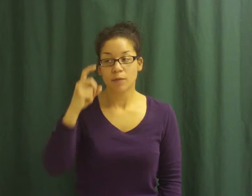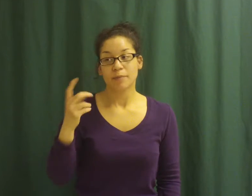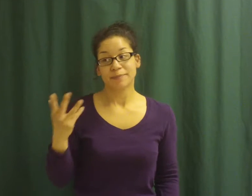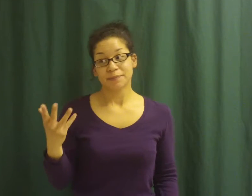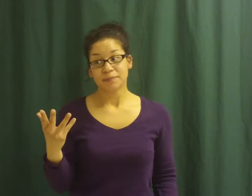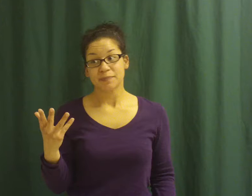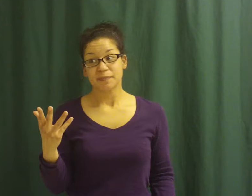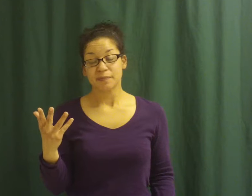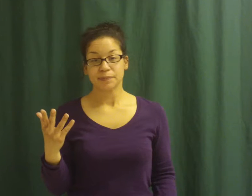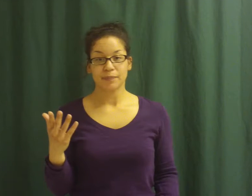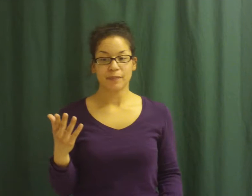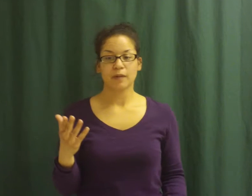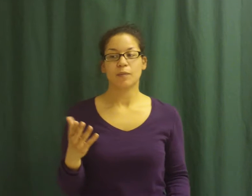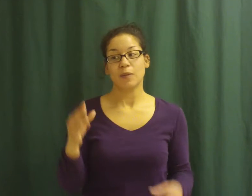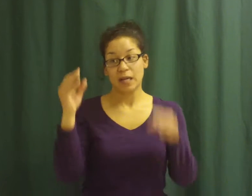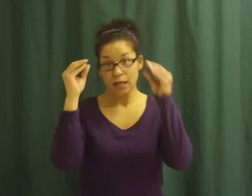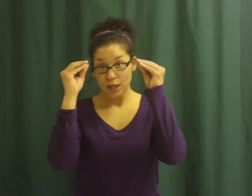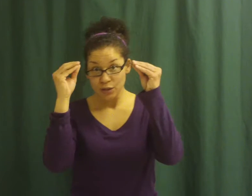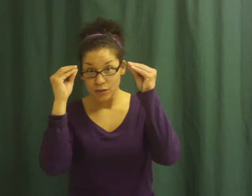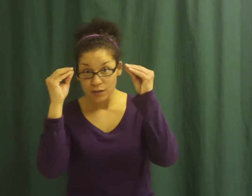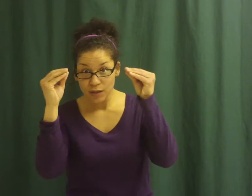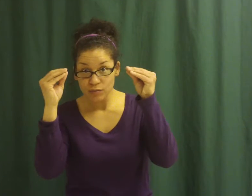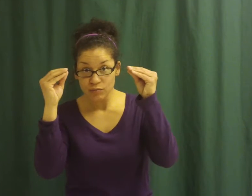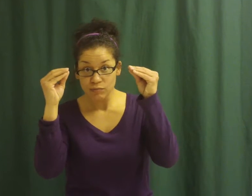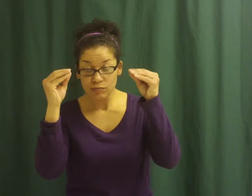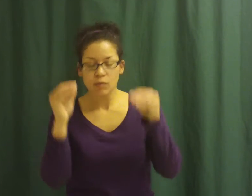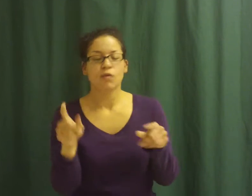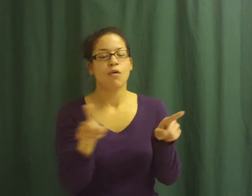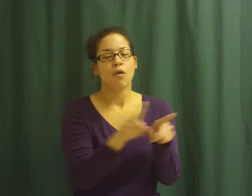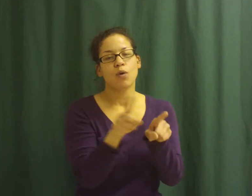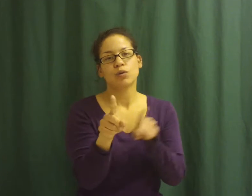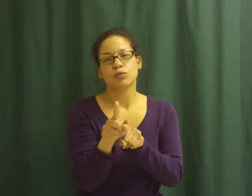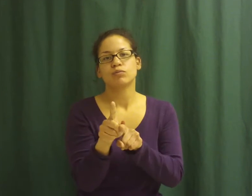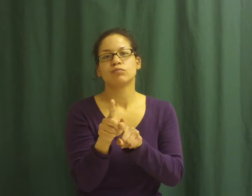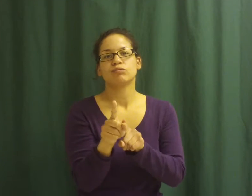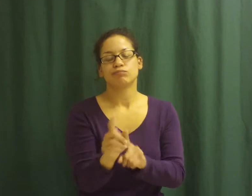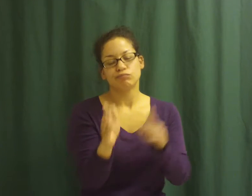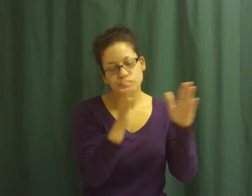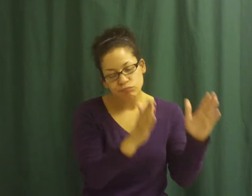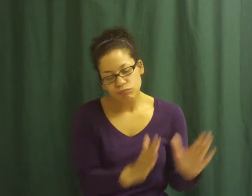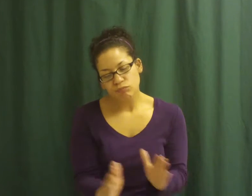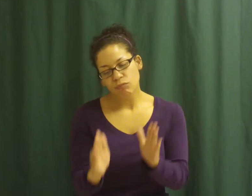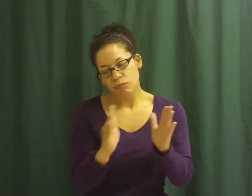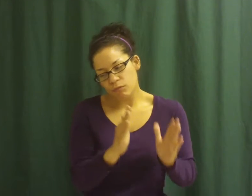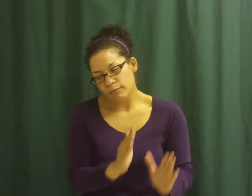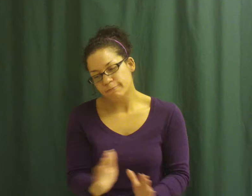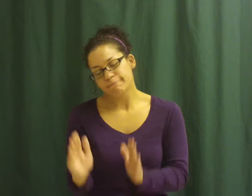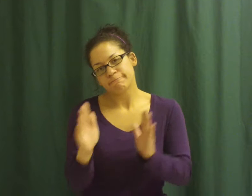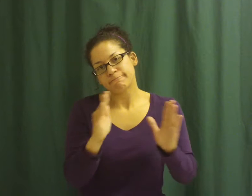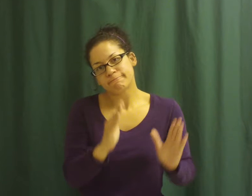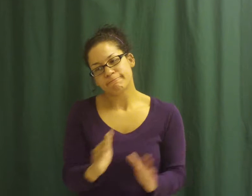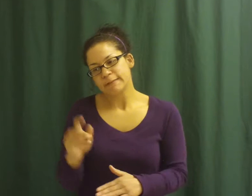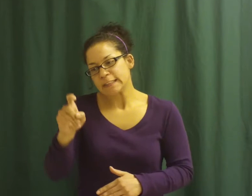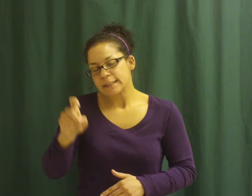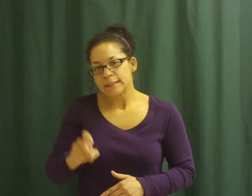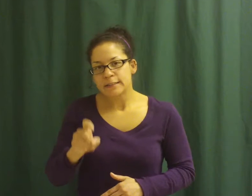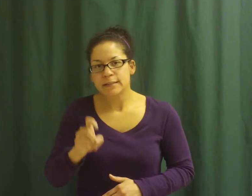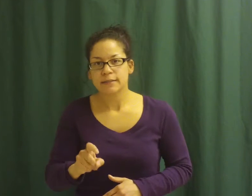Education is seen as a process that must nurture the principles of humanity